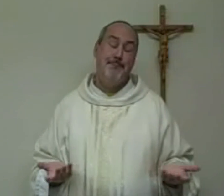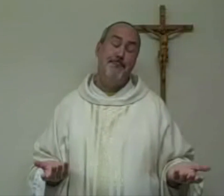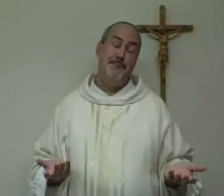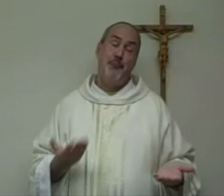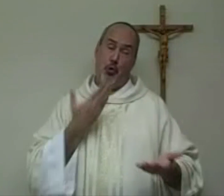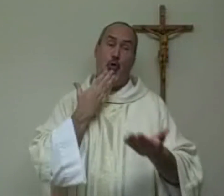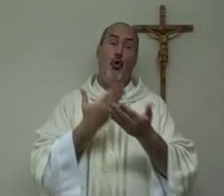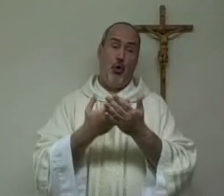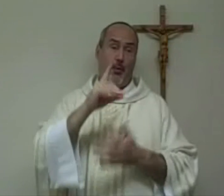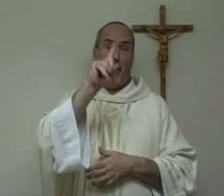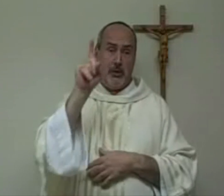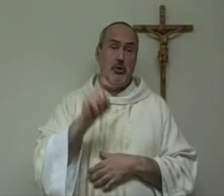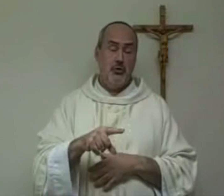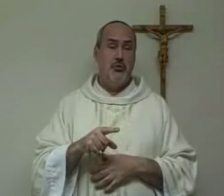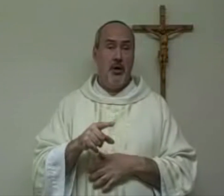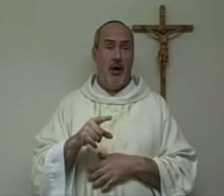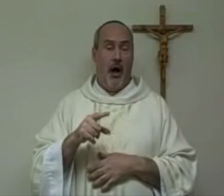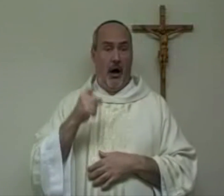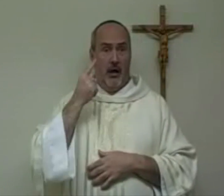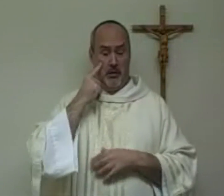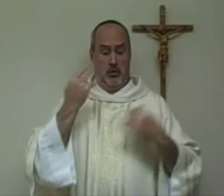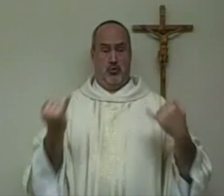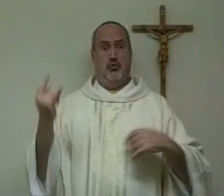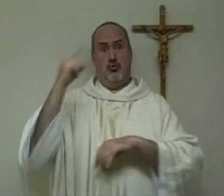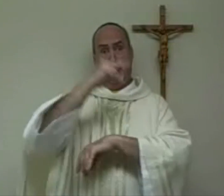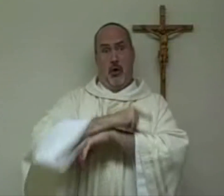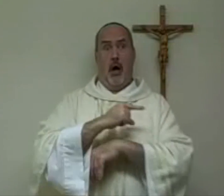evil person. And that is a good question to pose.